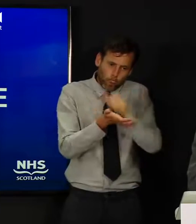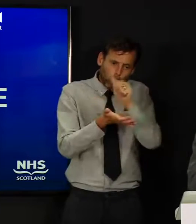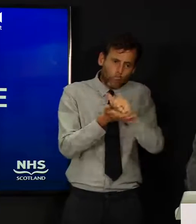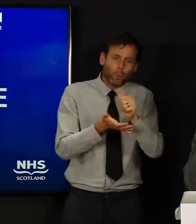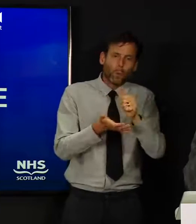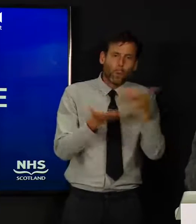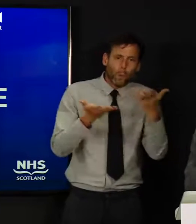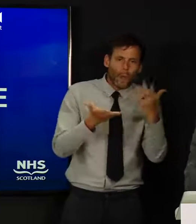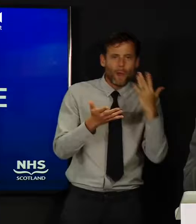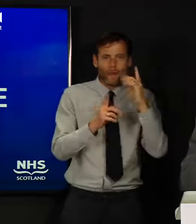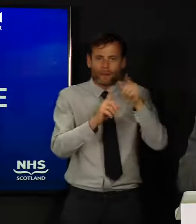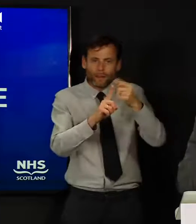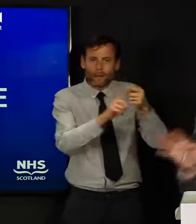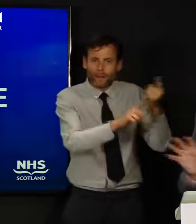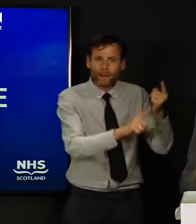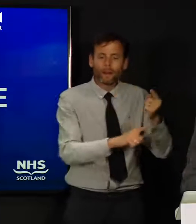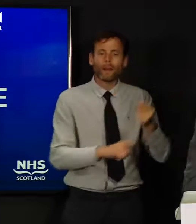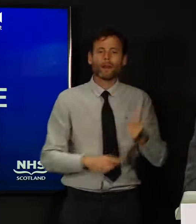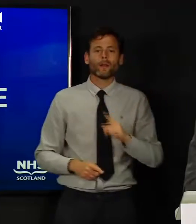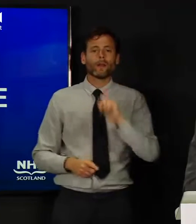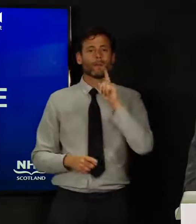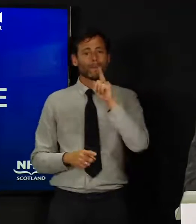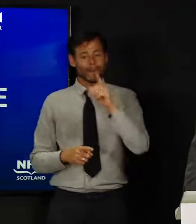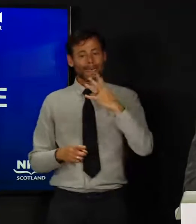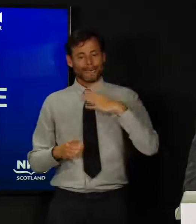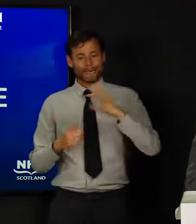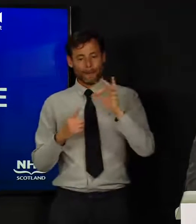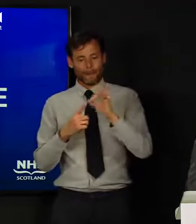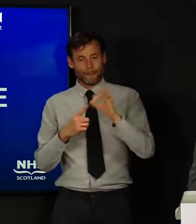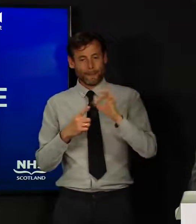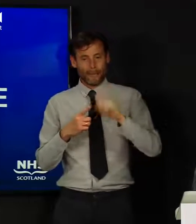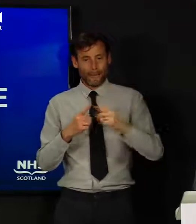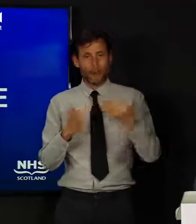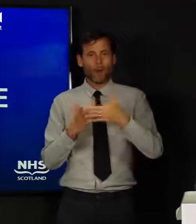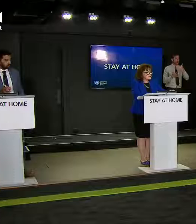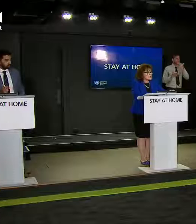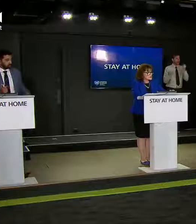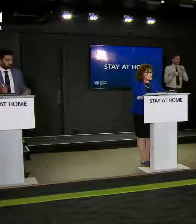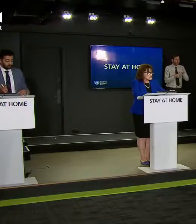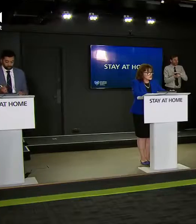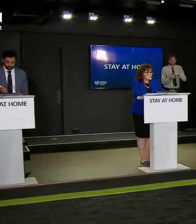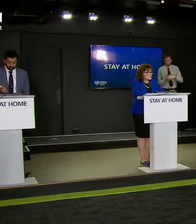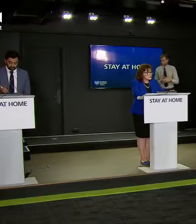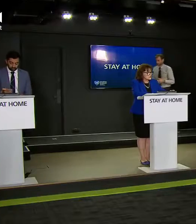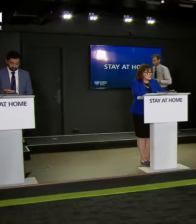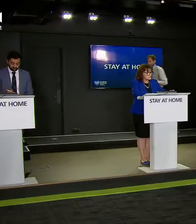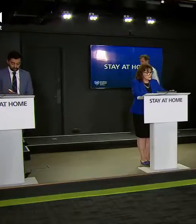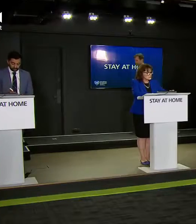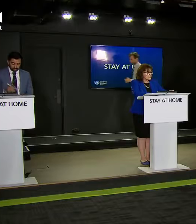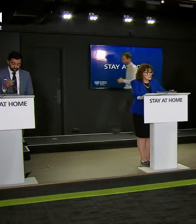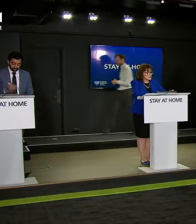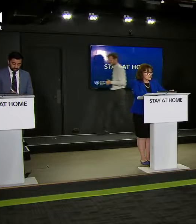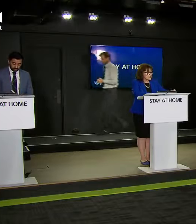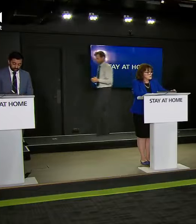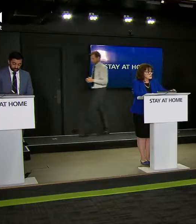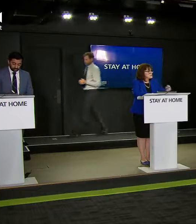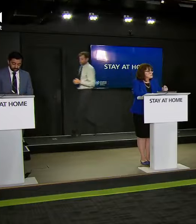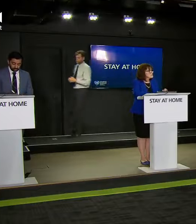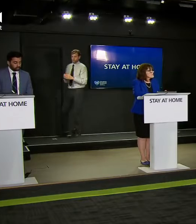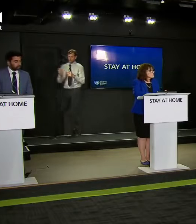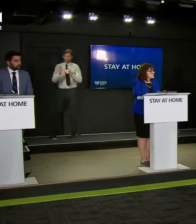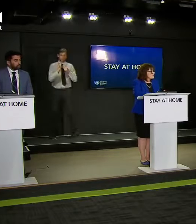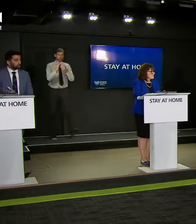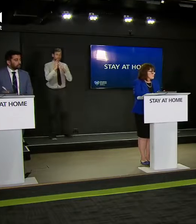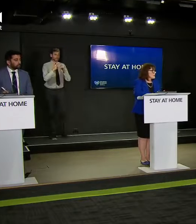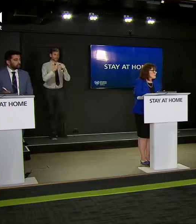infection control measures, PPE, and hot and cold zones inside your institutions. Thanks very much. Tom Eden from PA.